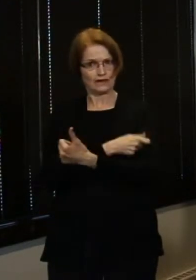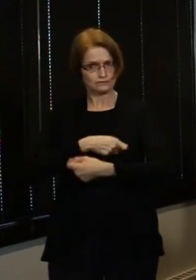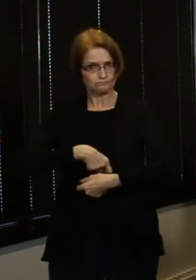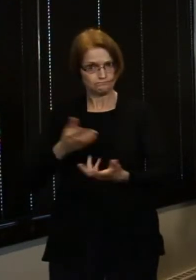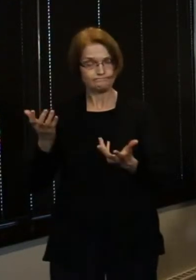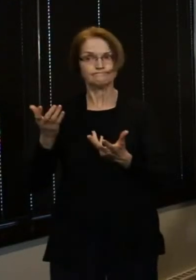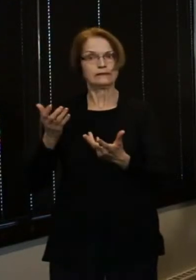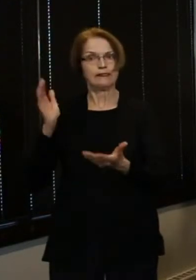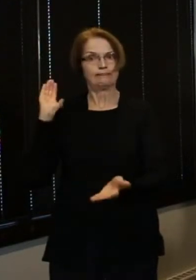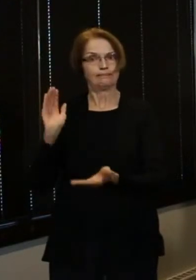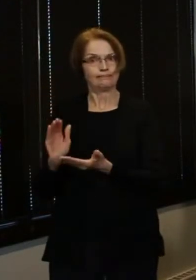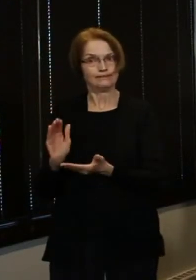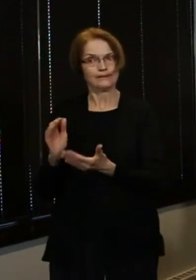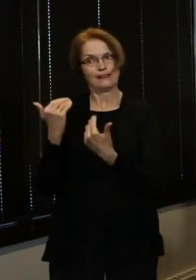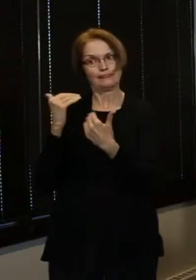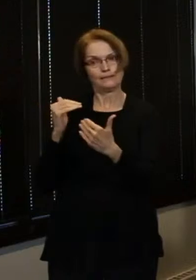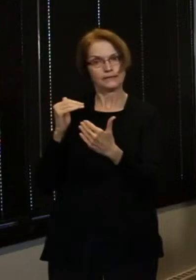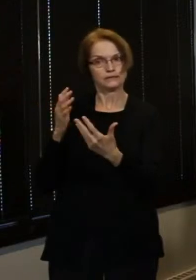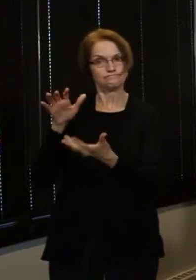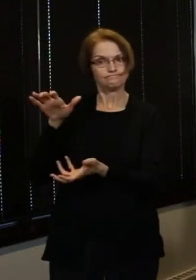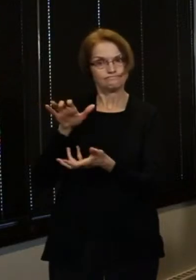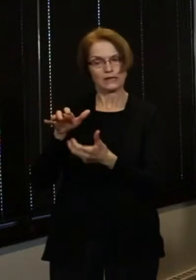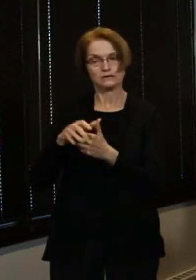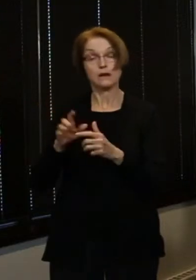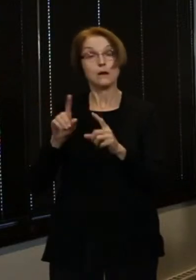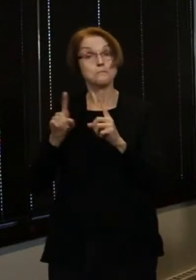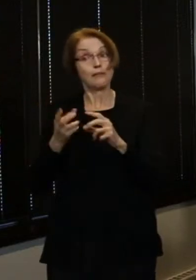increase in doses is welcome news.